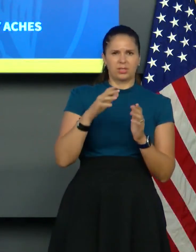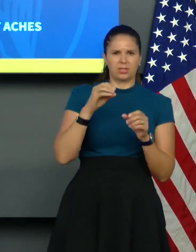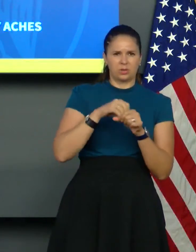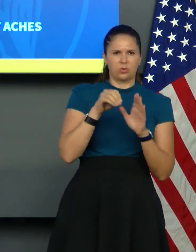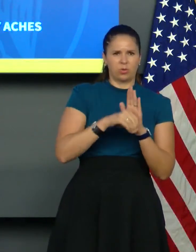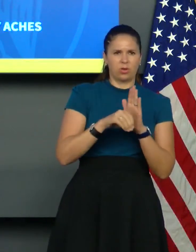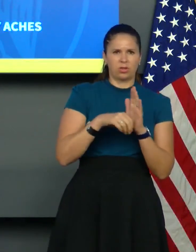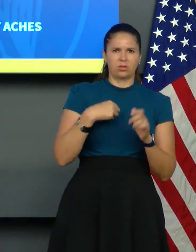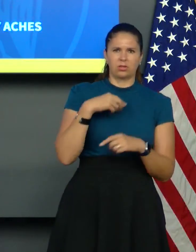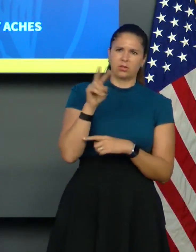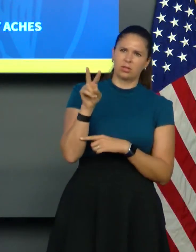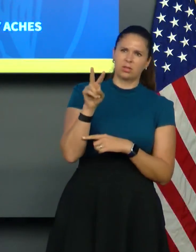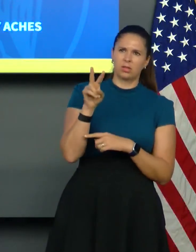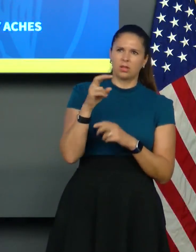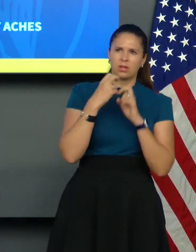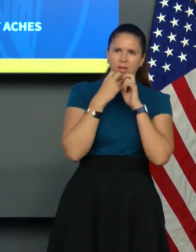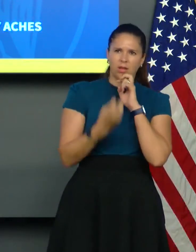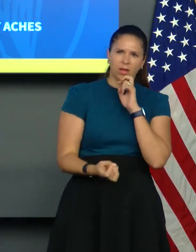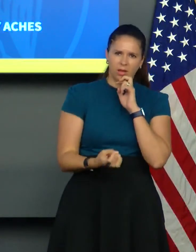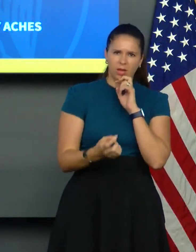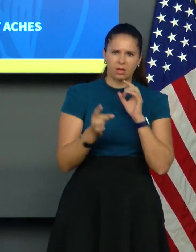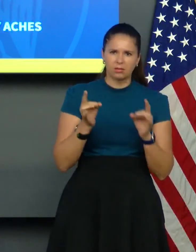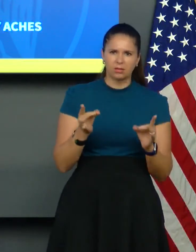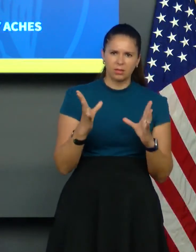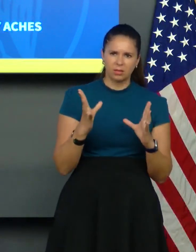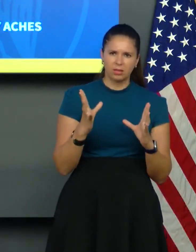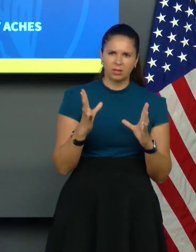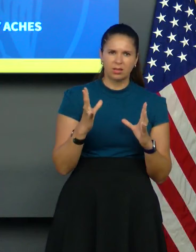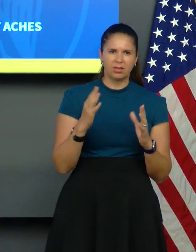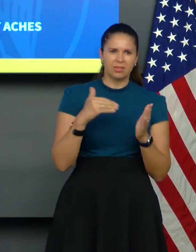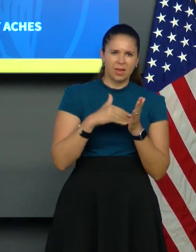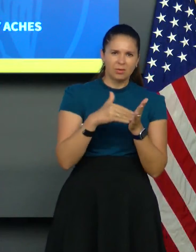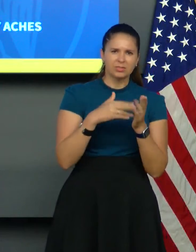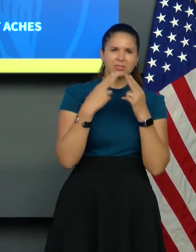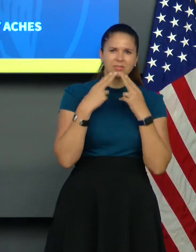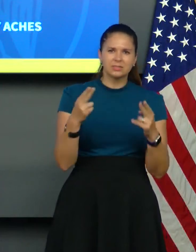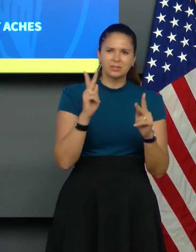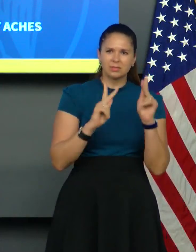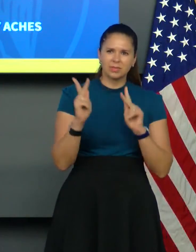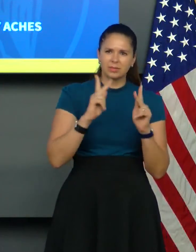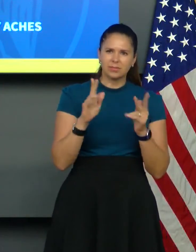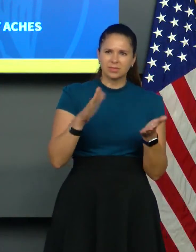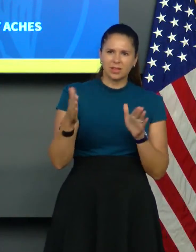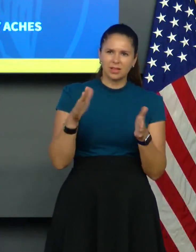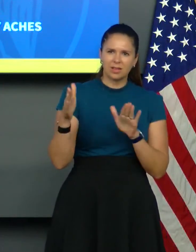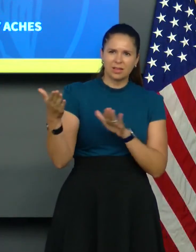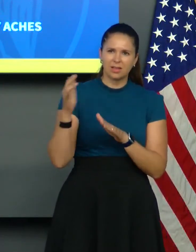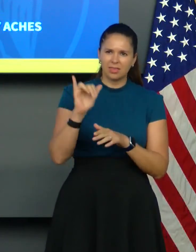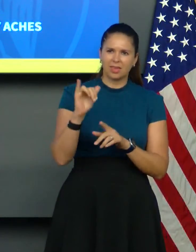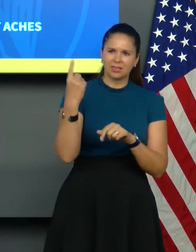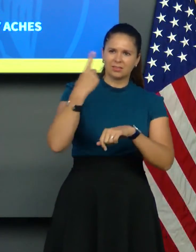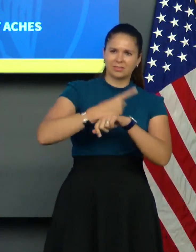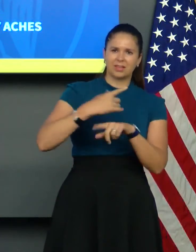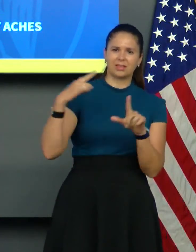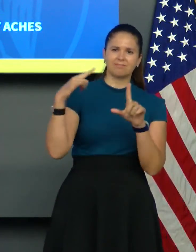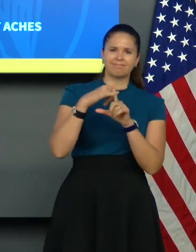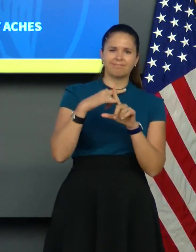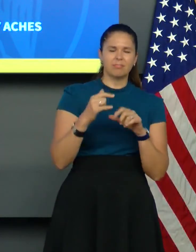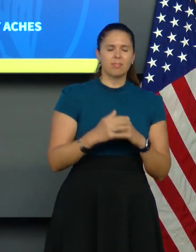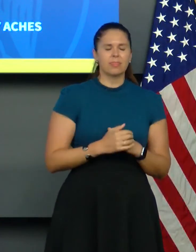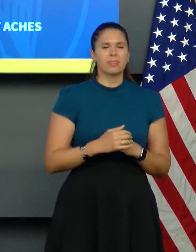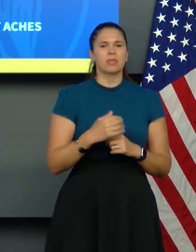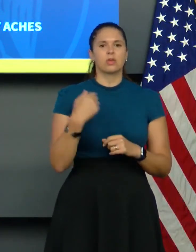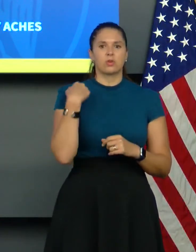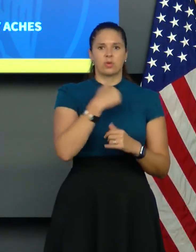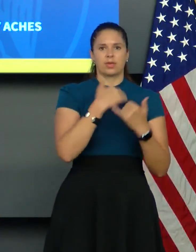and disbelief as thousands of innocent people lost their lives that day. We